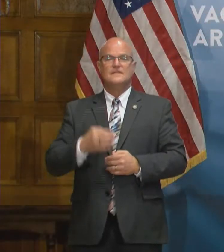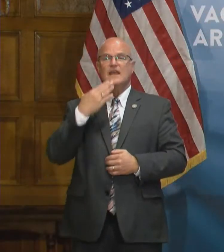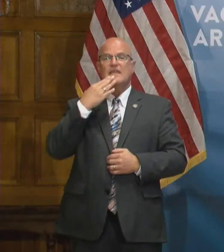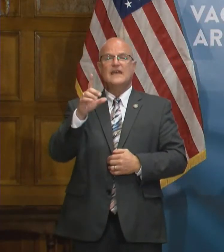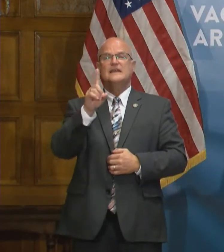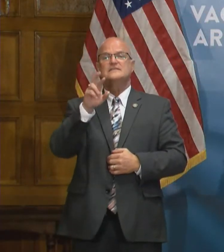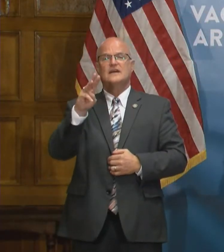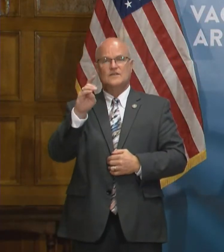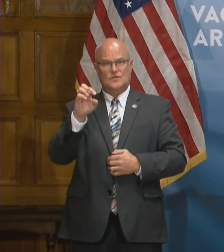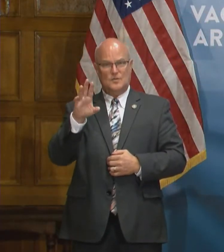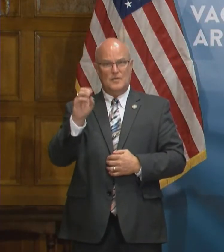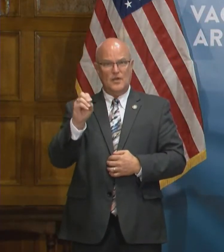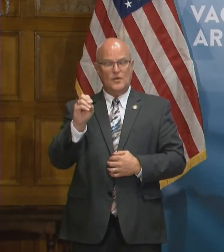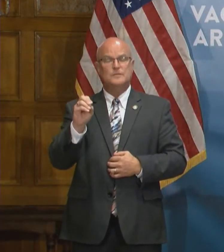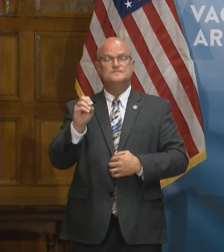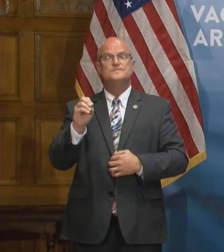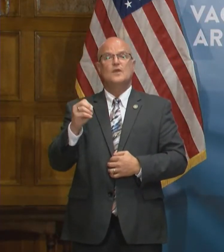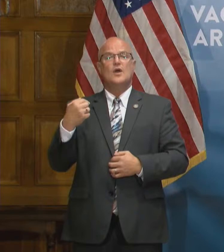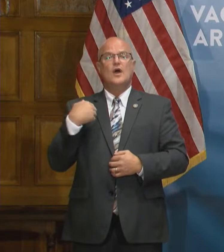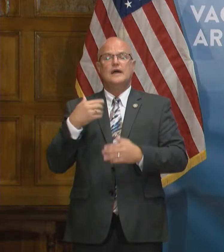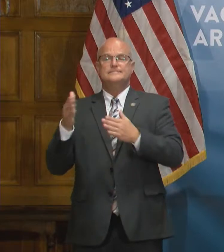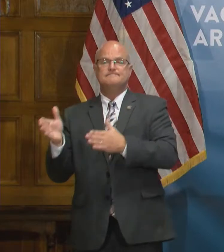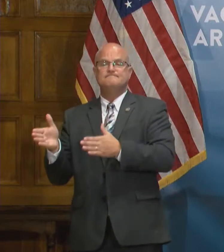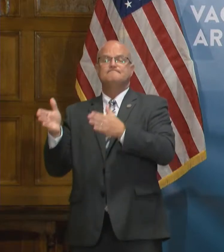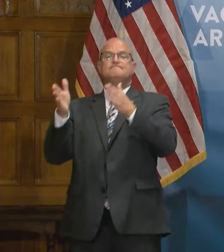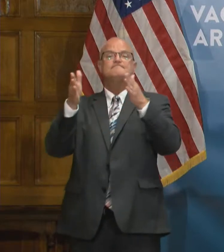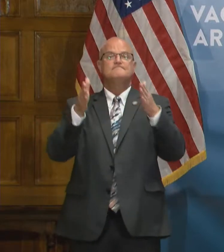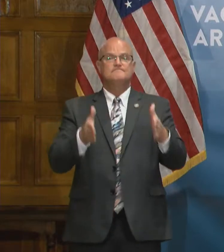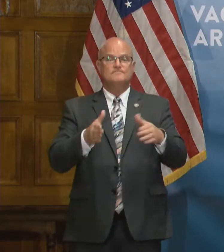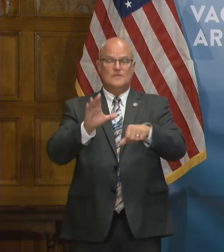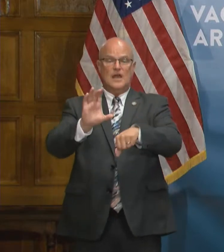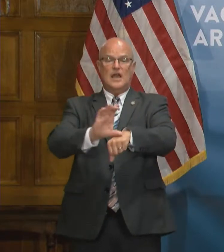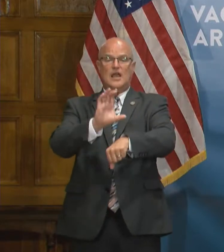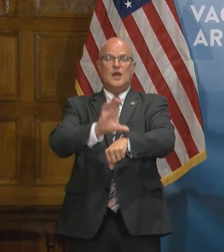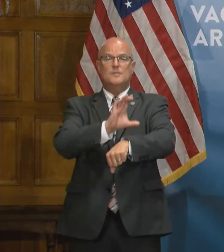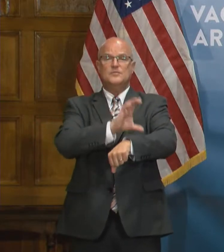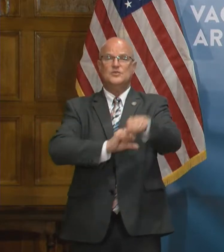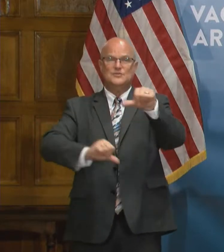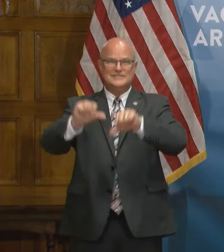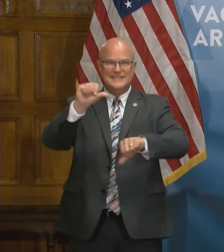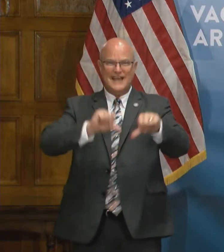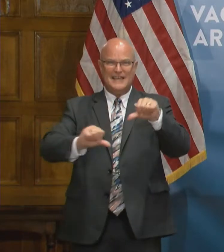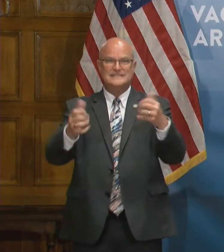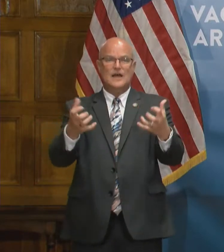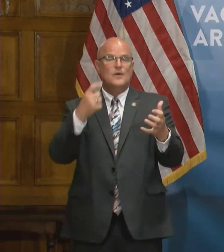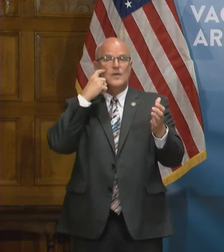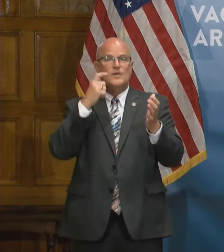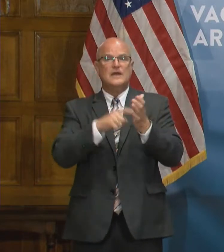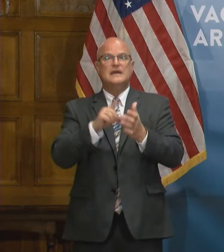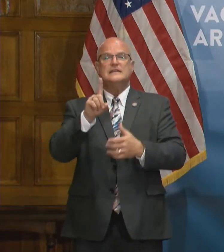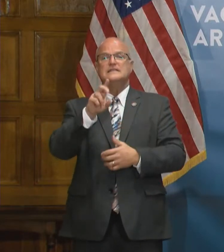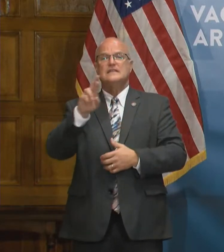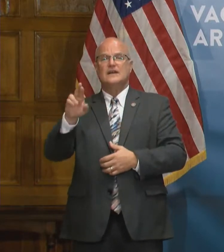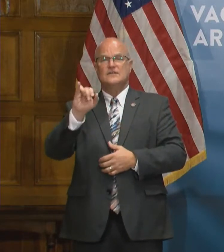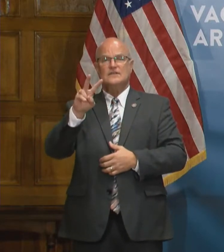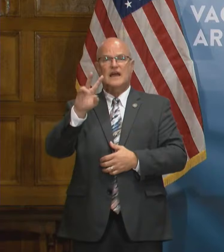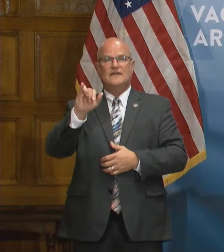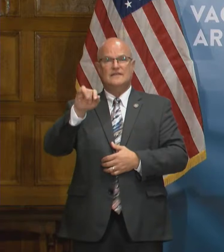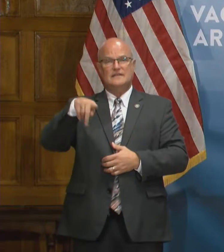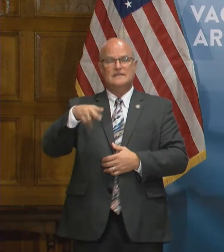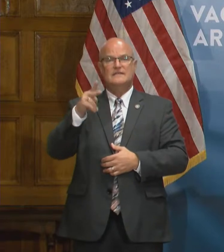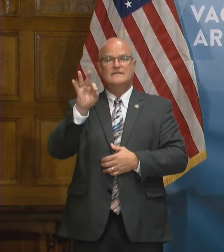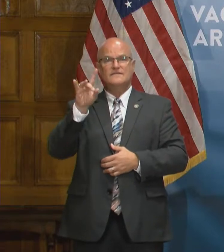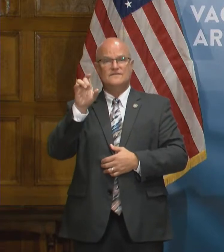Thank you, Dr. Romero. And as we move to the topic of computer science, I did want to recognize Dr. Ivy Pfeffer, our